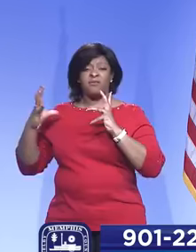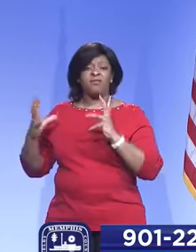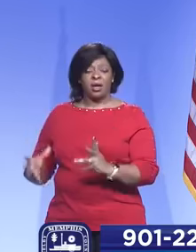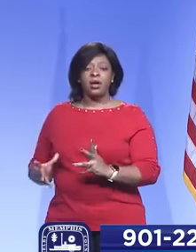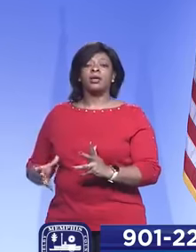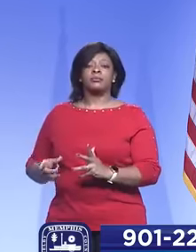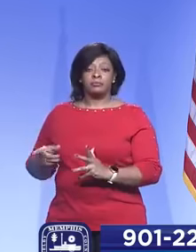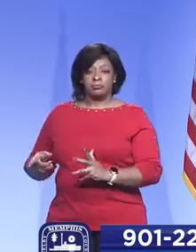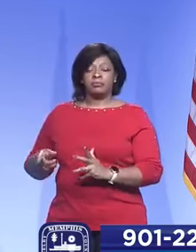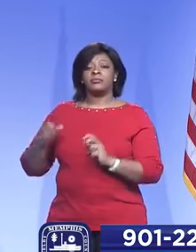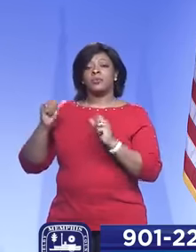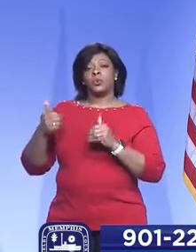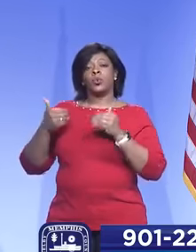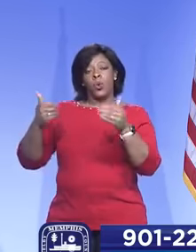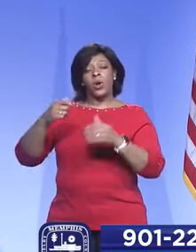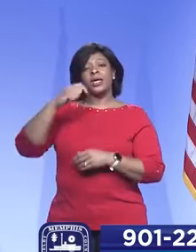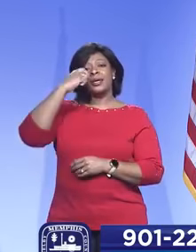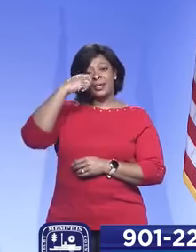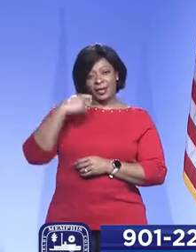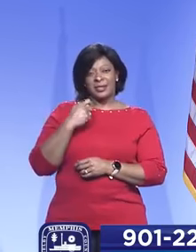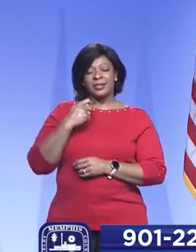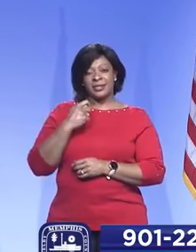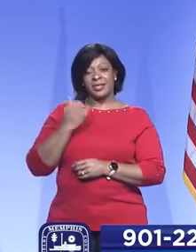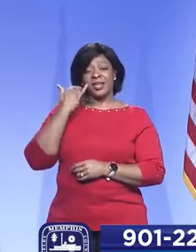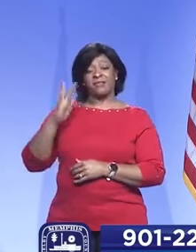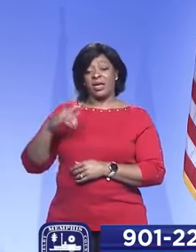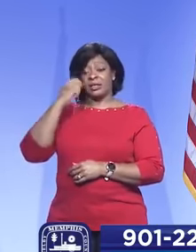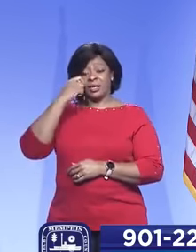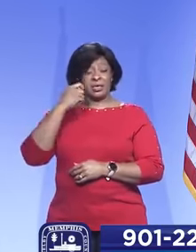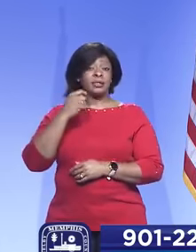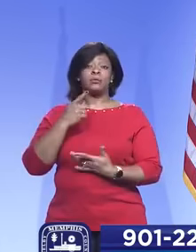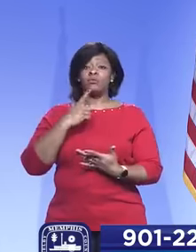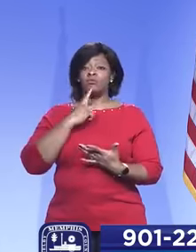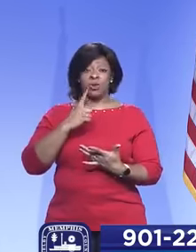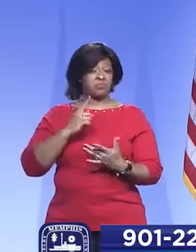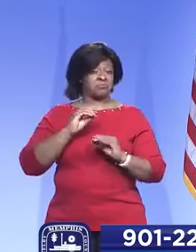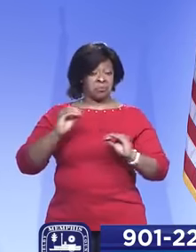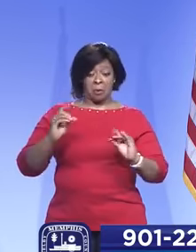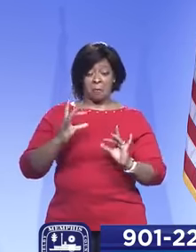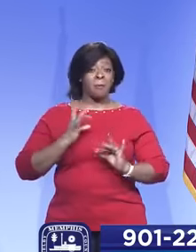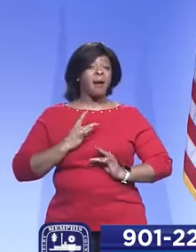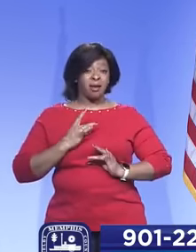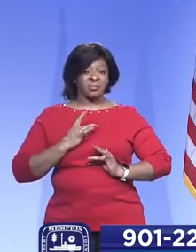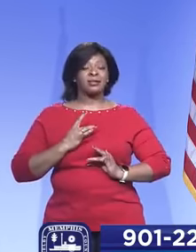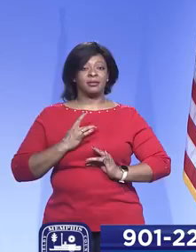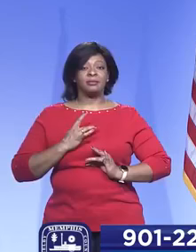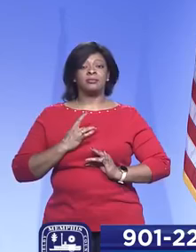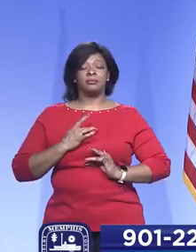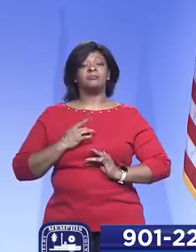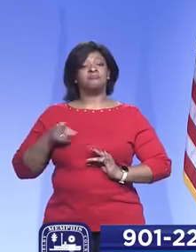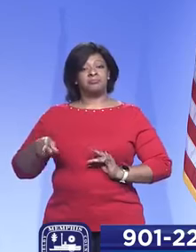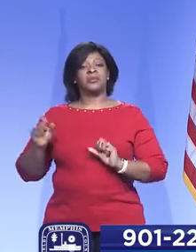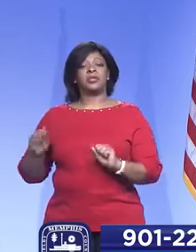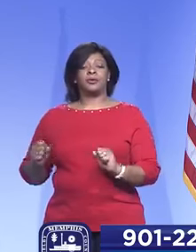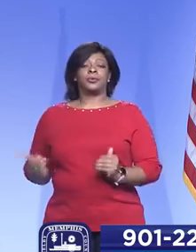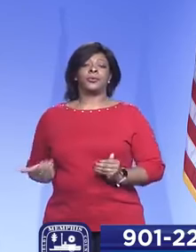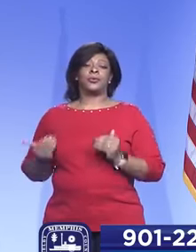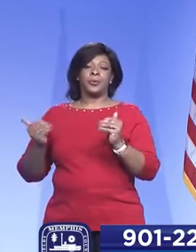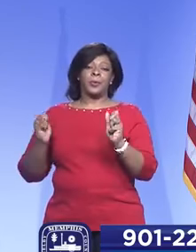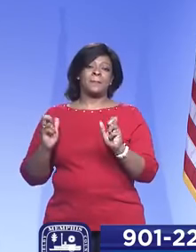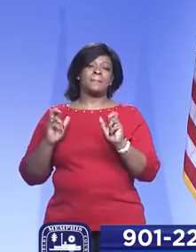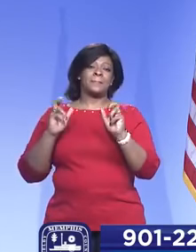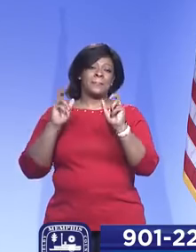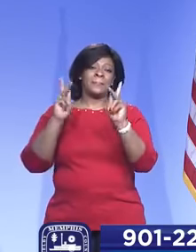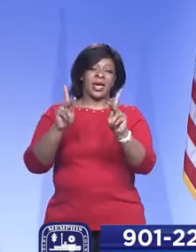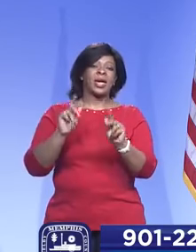they can be tested. And if their test is negative, then they can be released